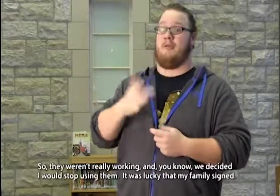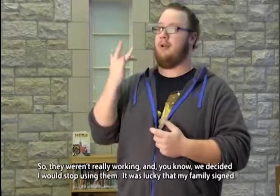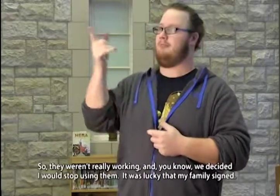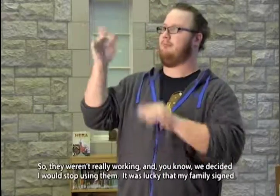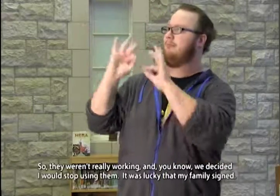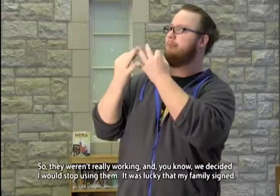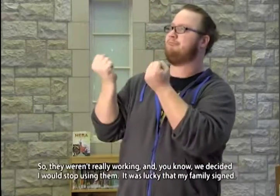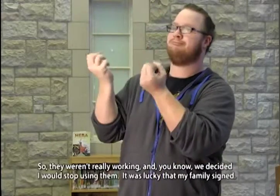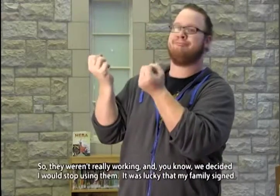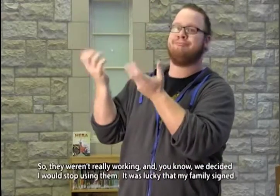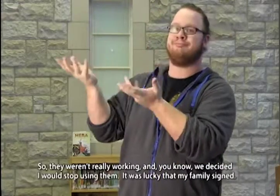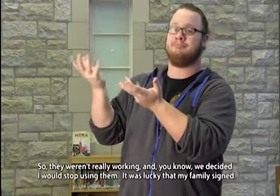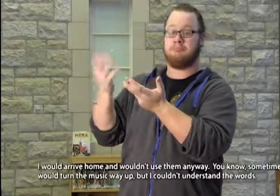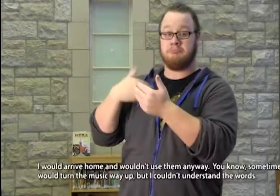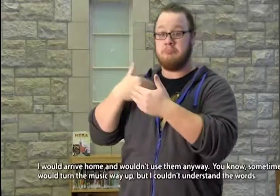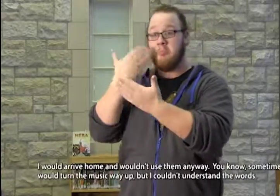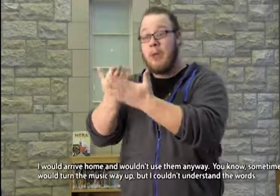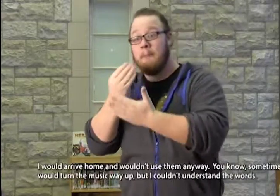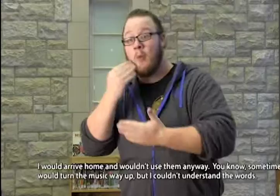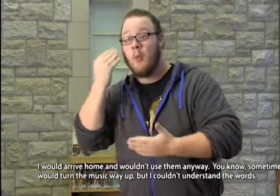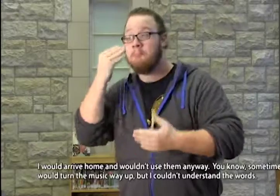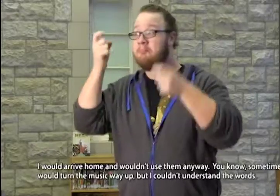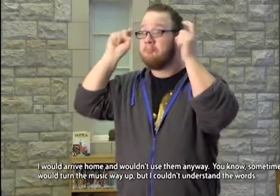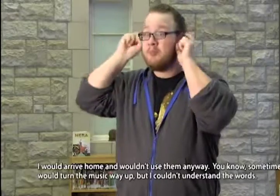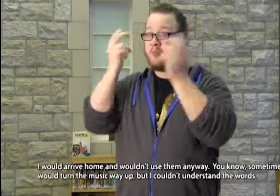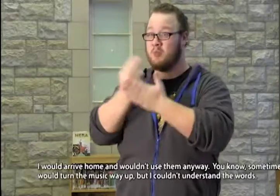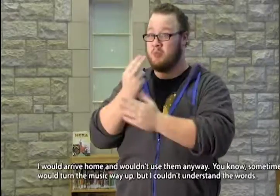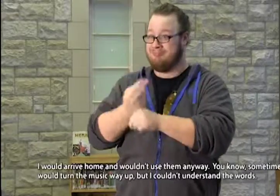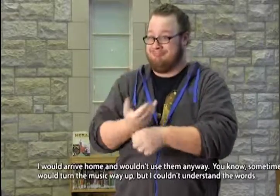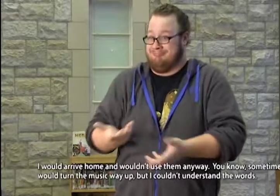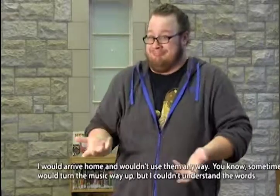was lucky that my family signed. I would arrive home and wouldn't use them anyway.